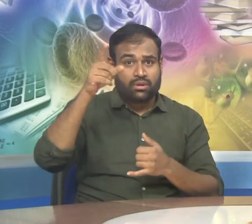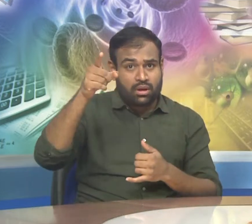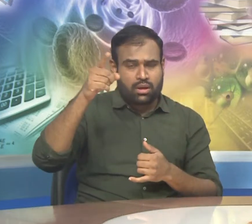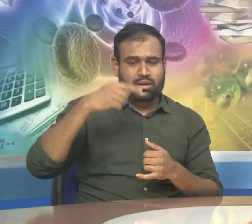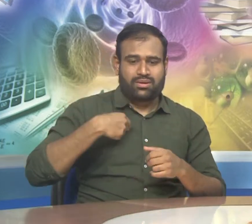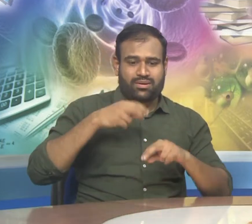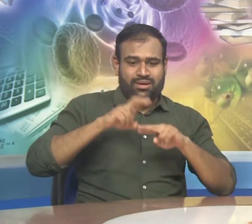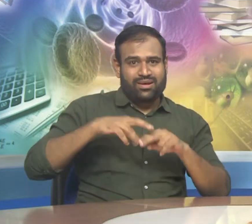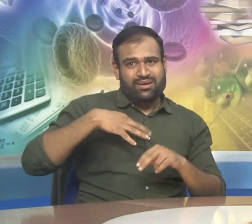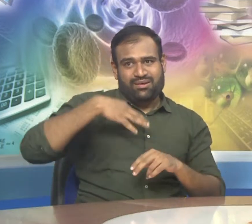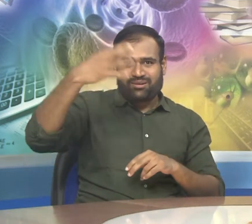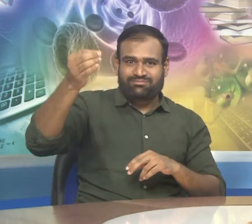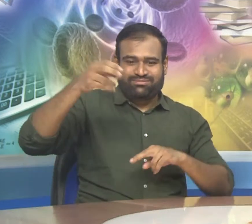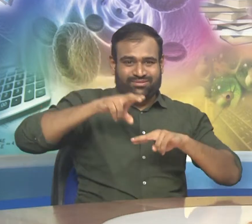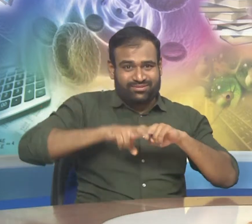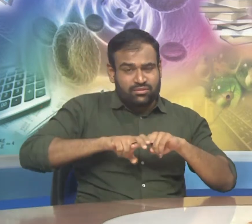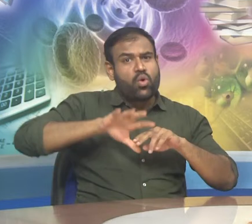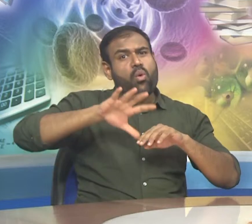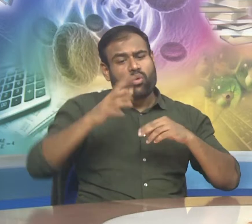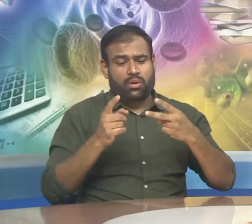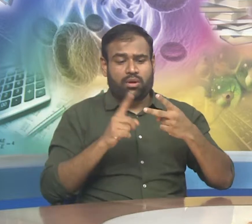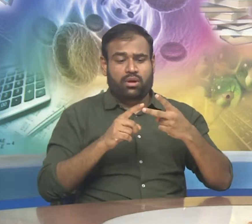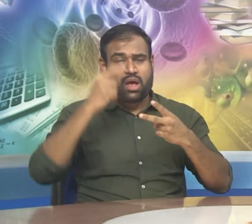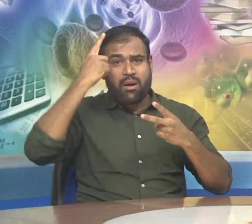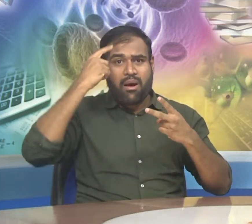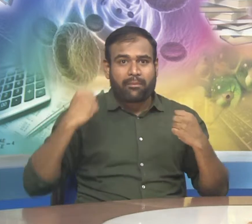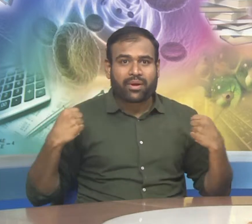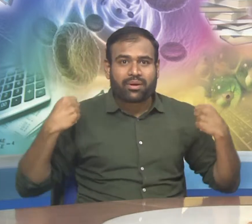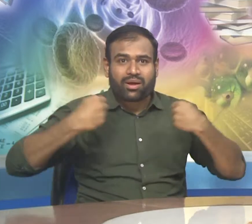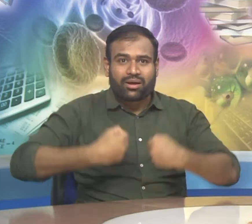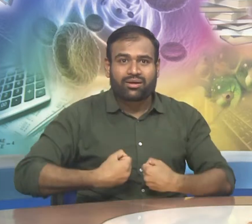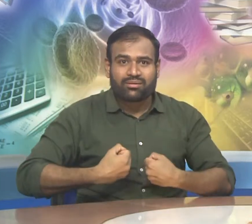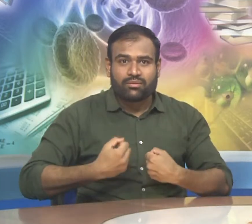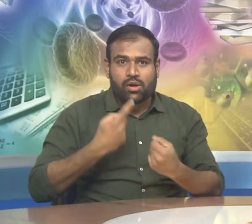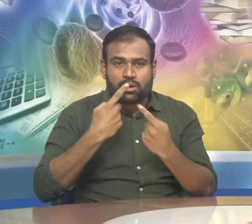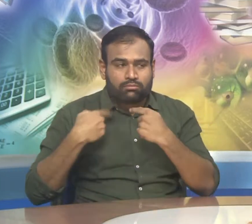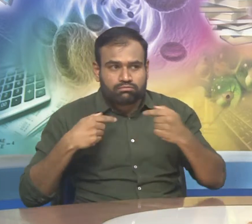Or practice as advocate in the Supreme Court.